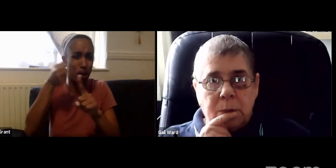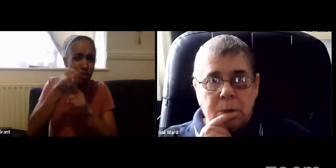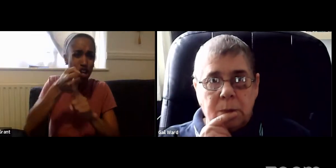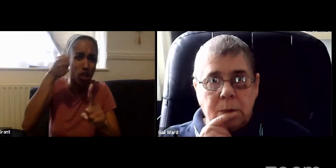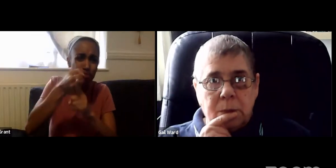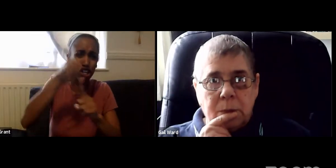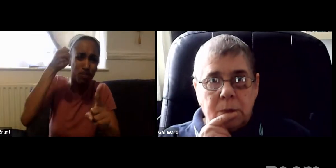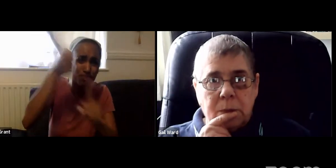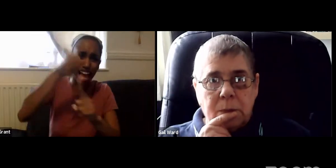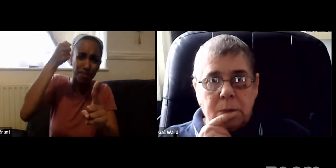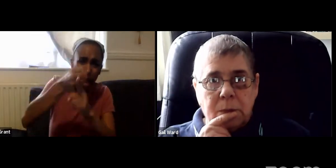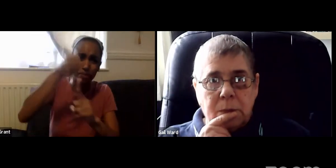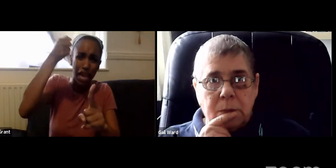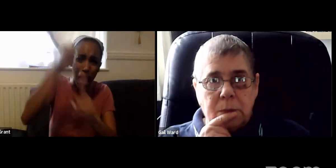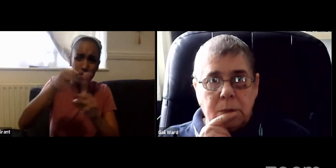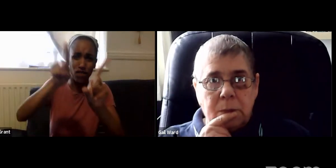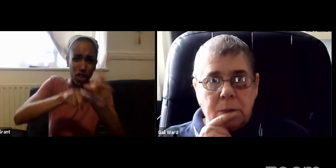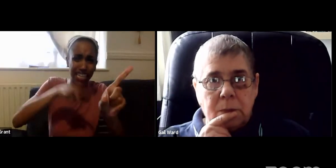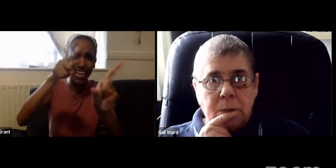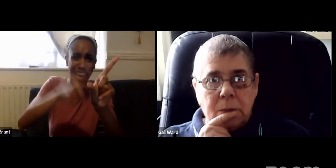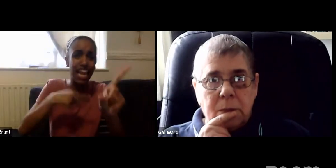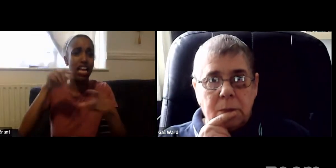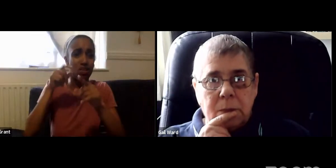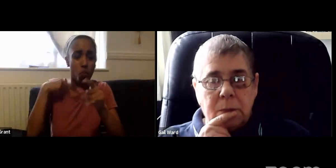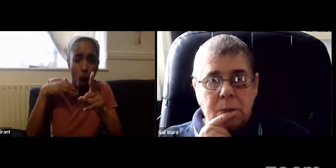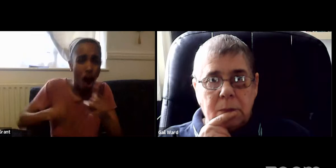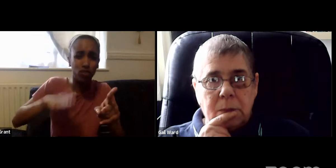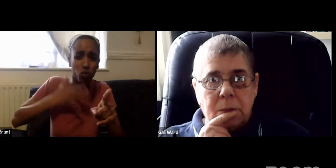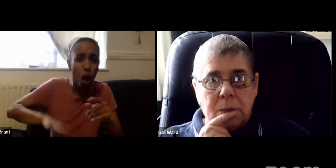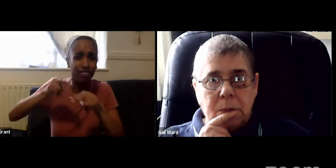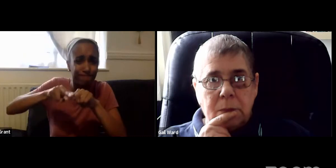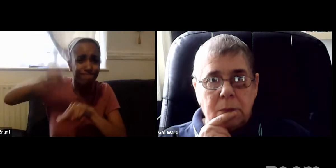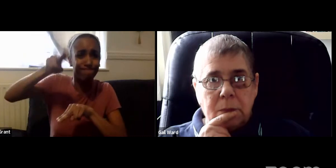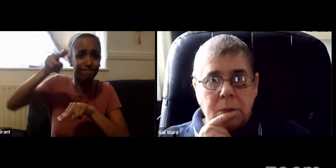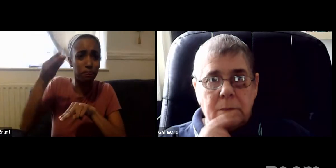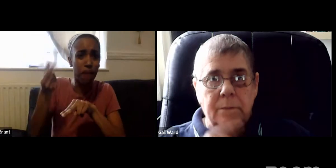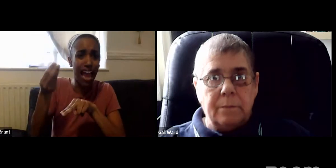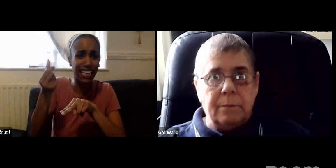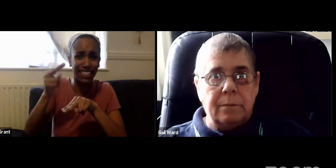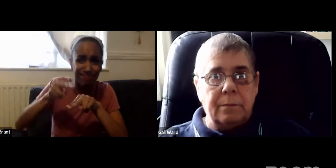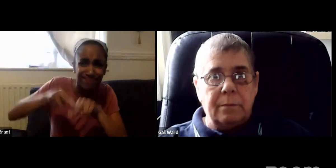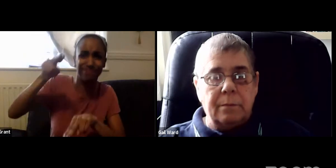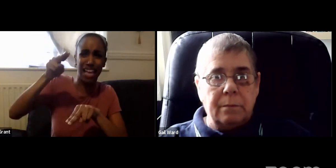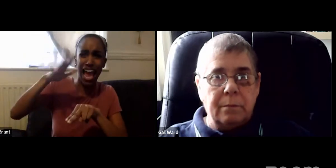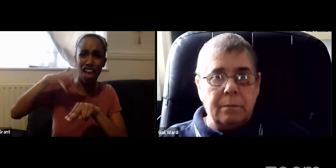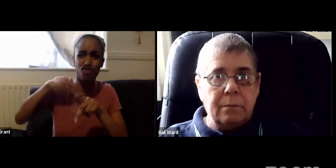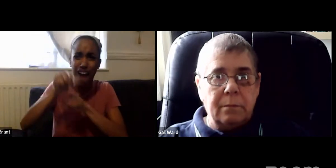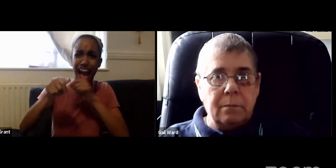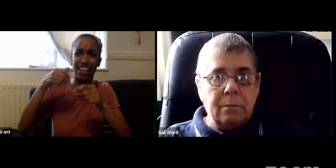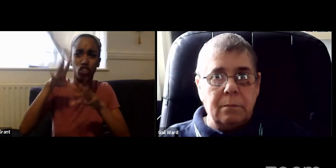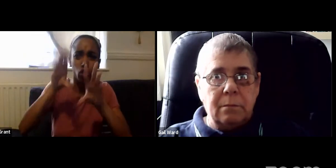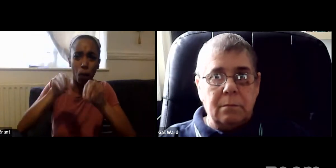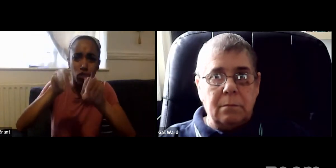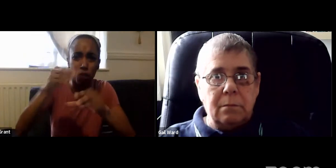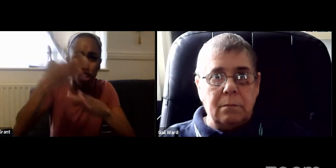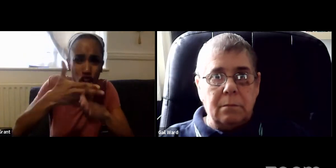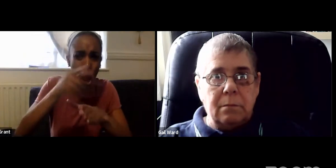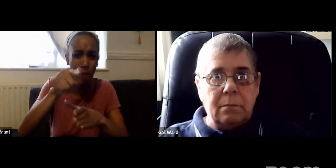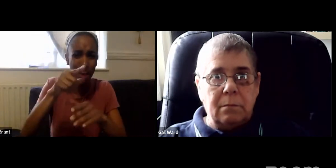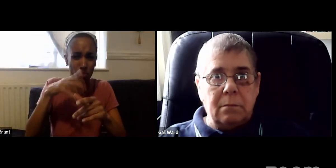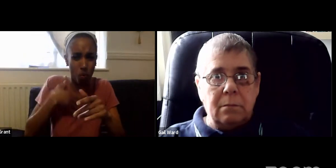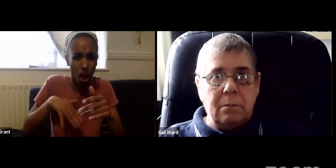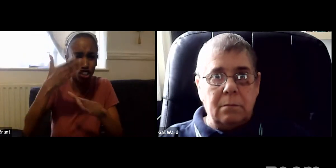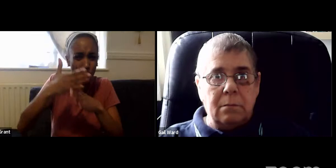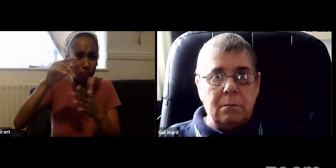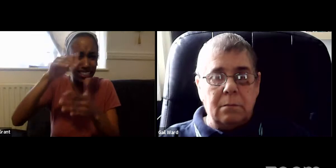that campaigners have been campaigning for years, such as increasing the amount